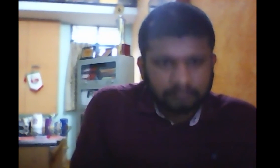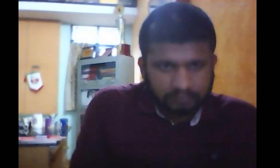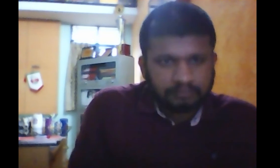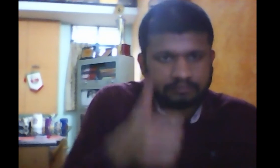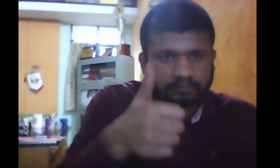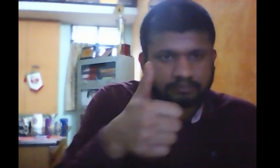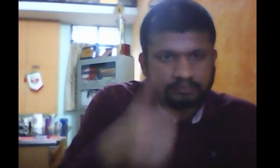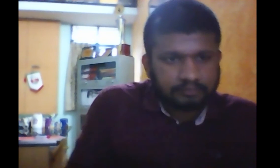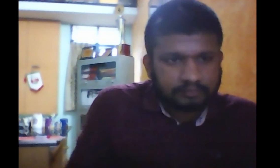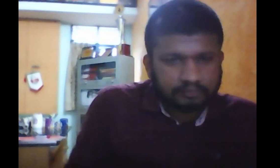Okay.